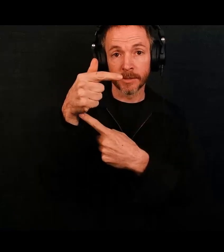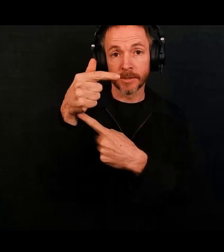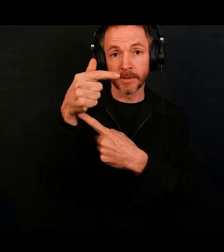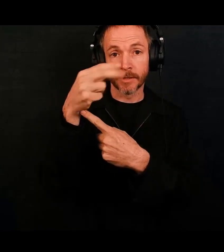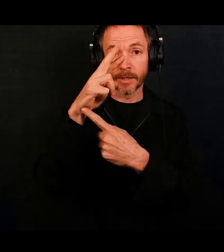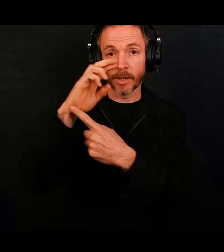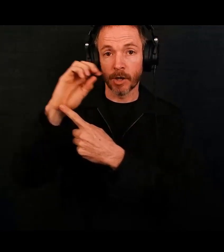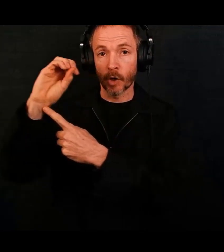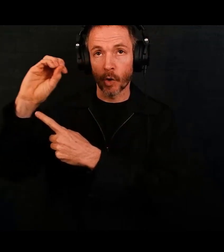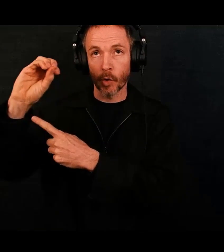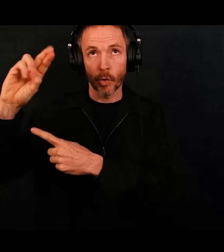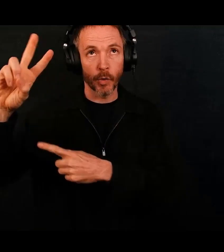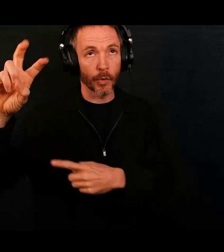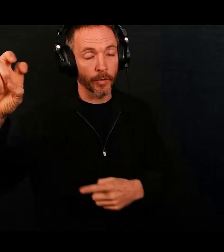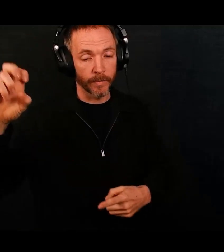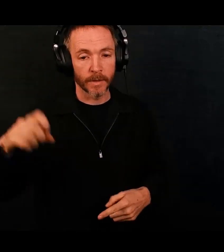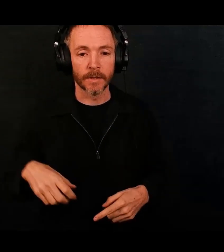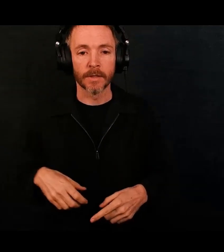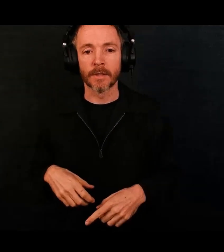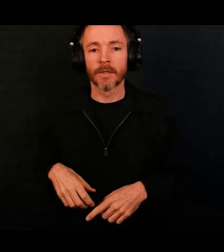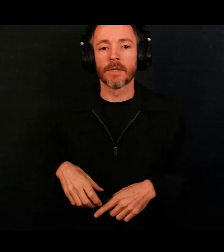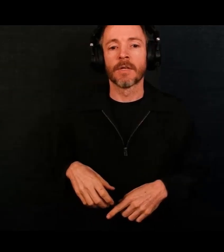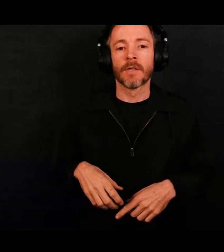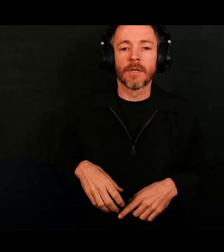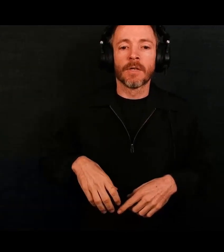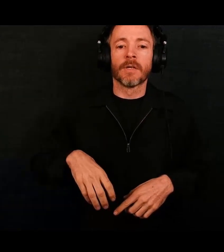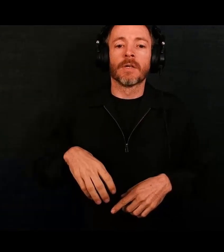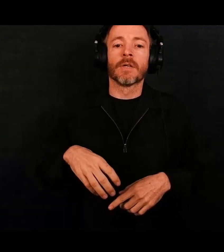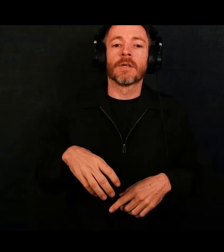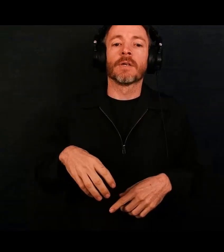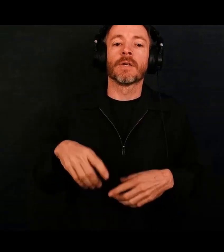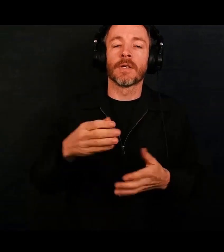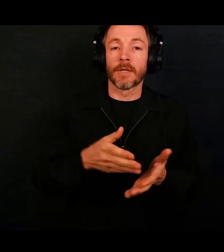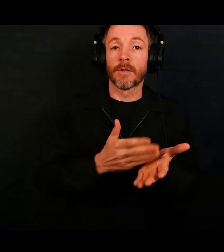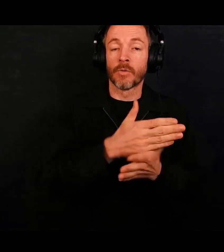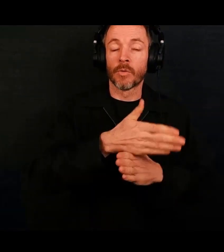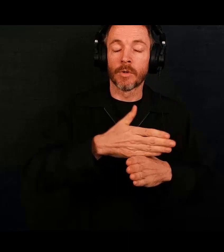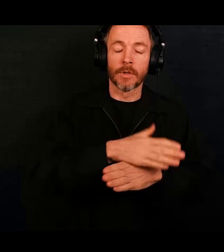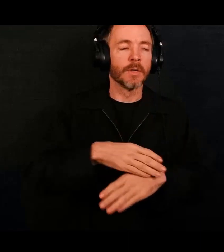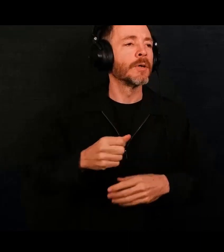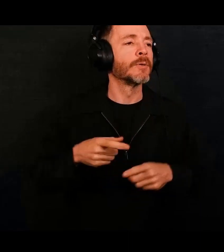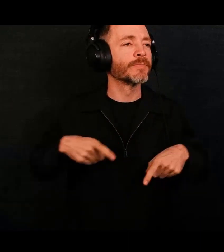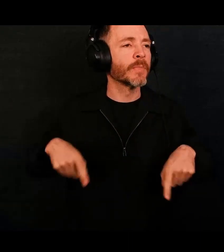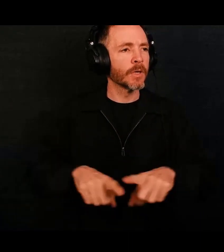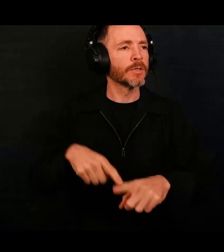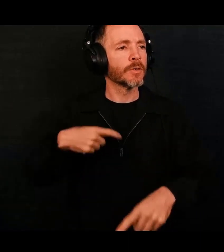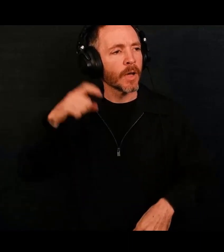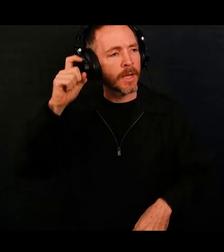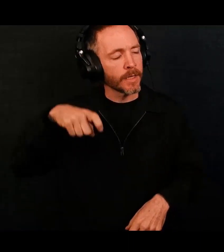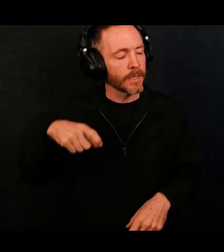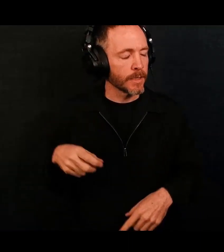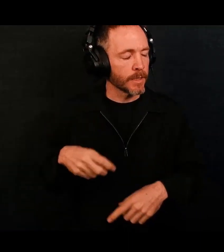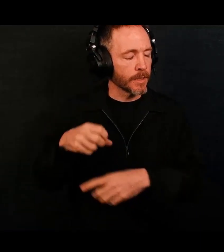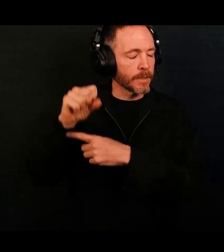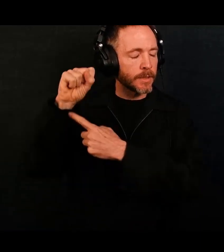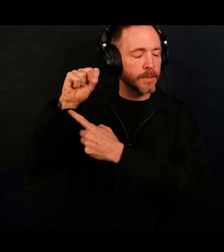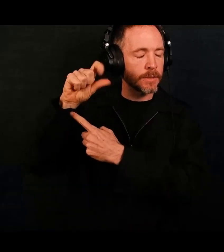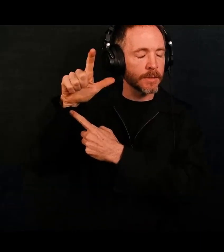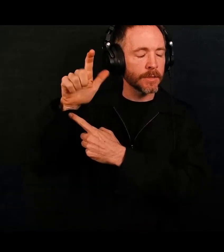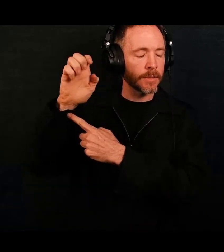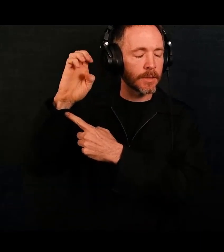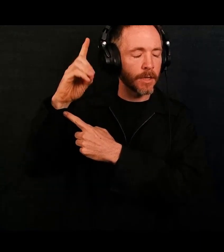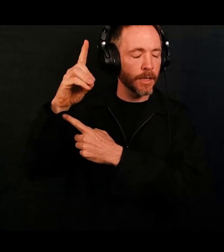Really, I also need a sled. I need a bandsaw with a sled, so I don't have to follow a line by